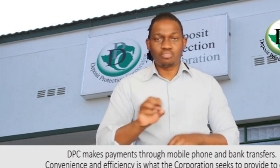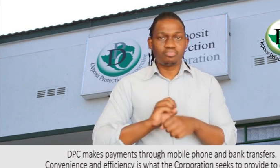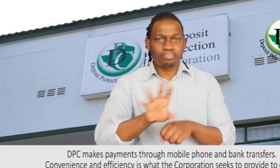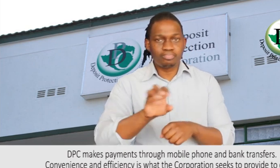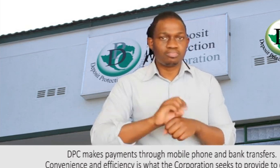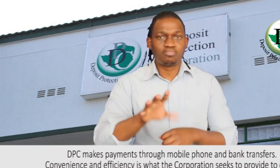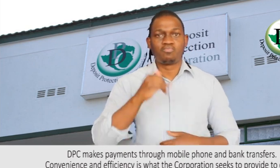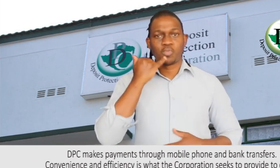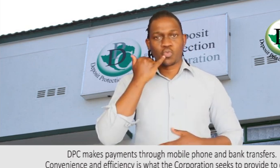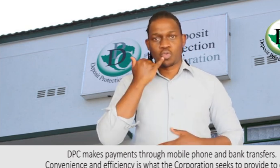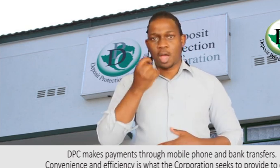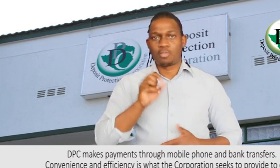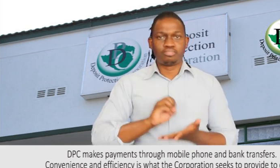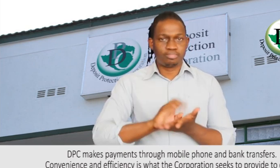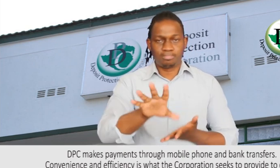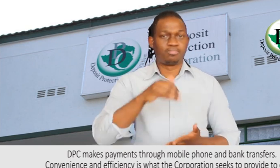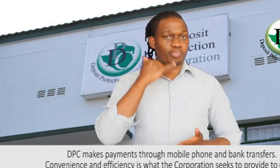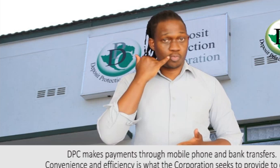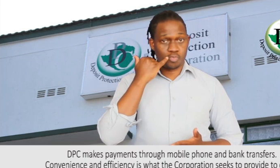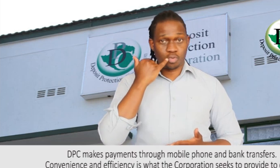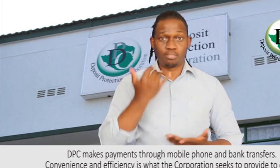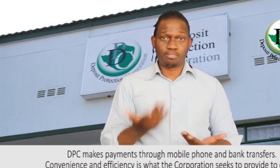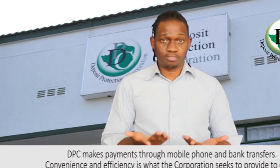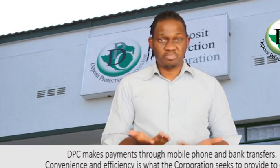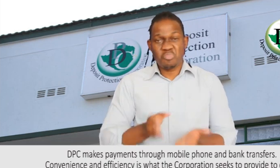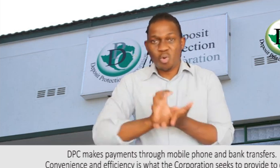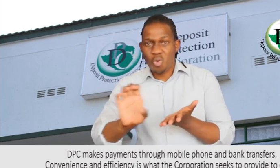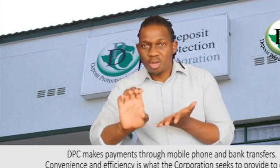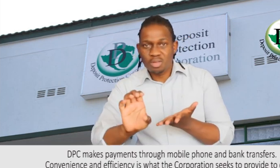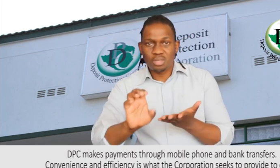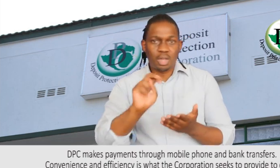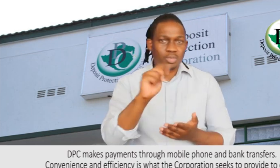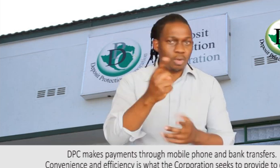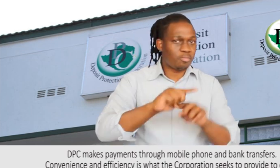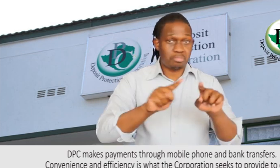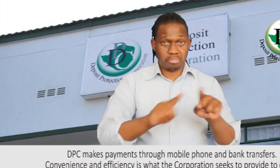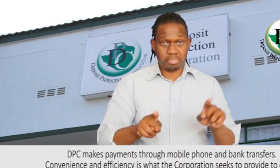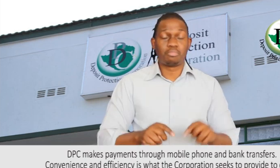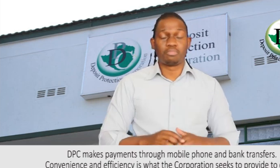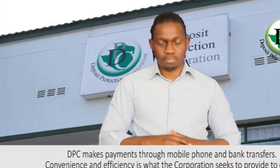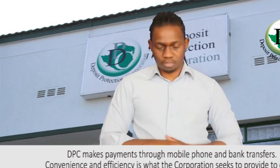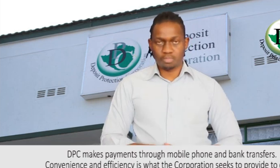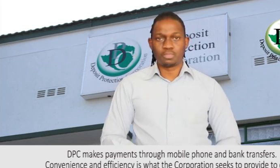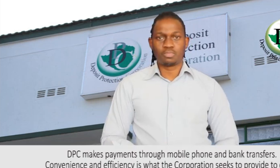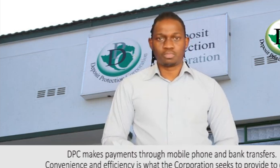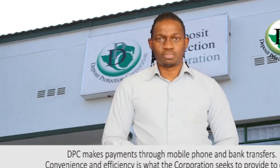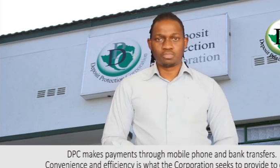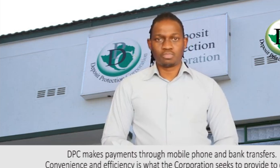DPC makes payments through mobile phone and bank transfers. Convenience and efficiency is what the corporate seeks to provide to